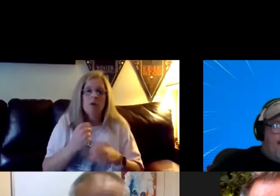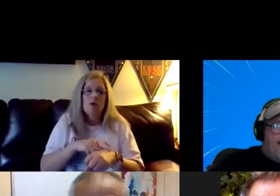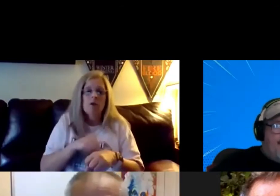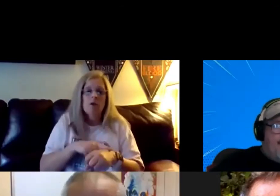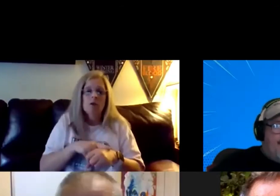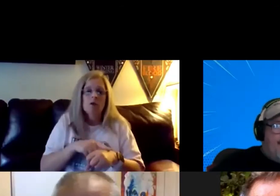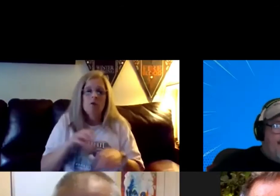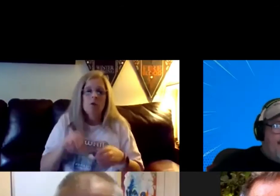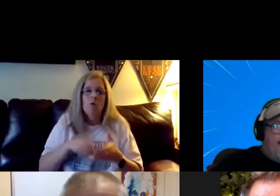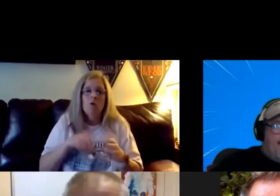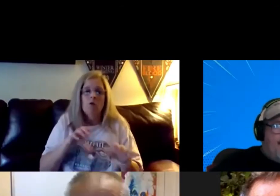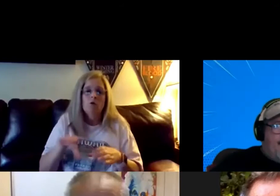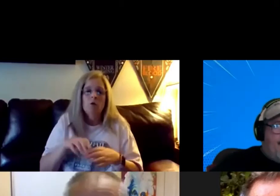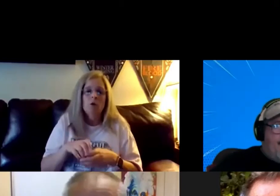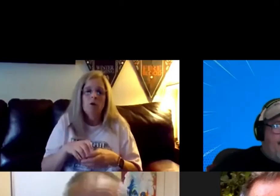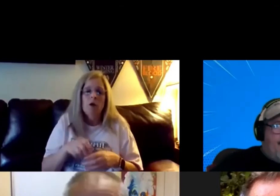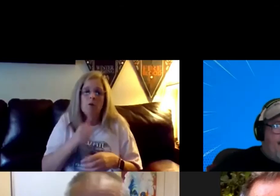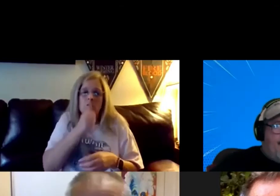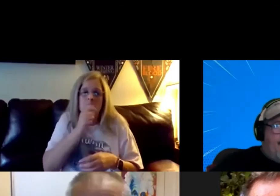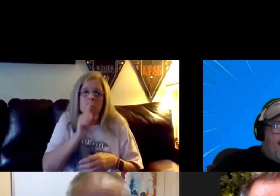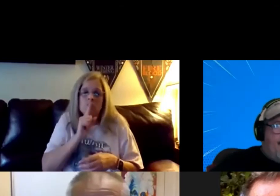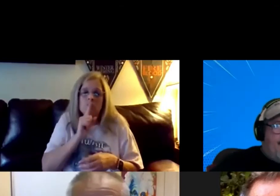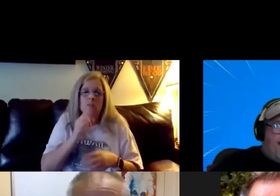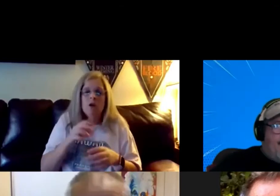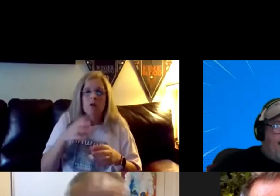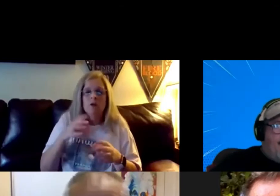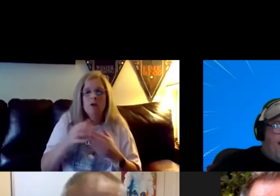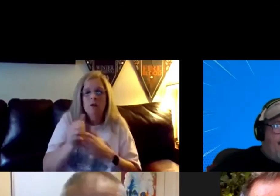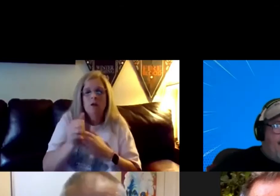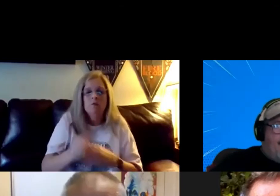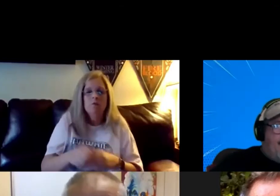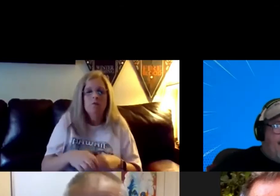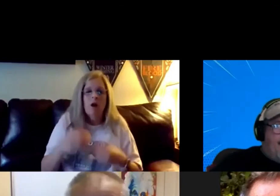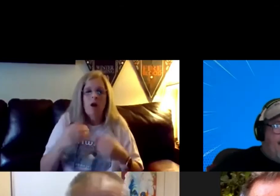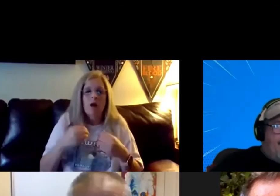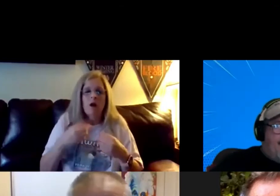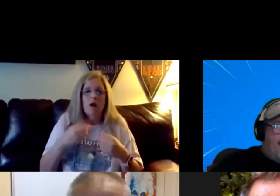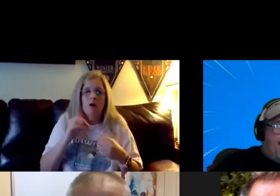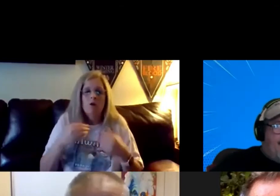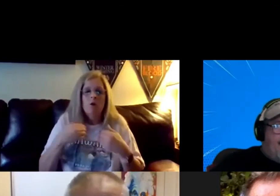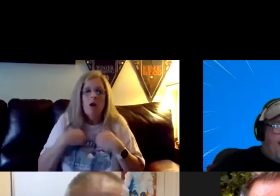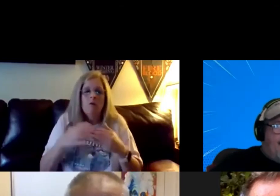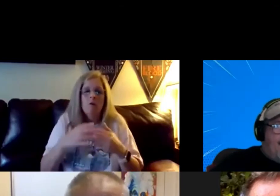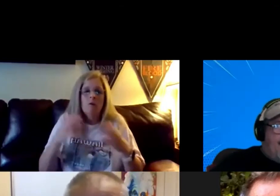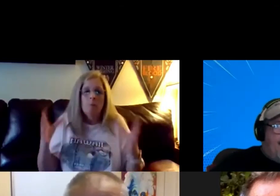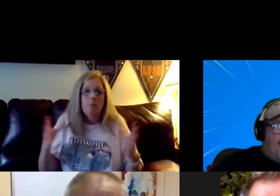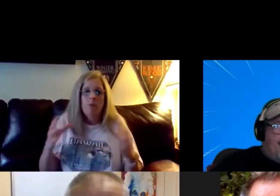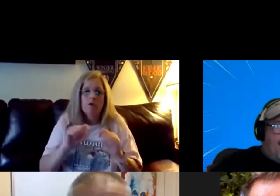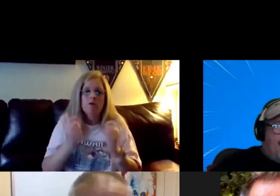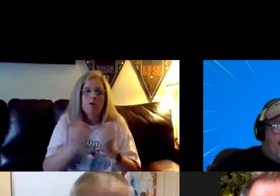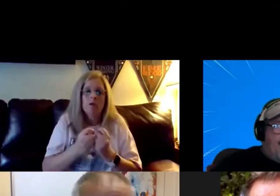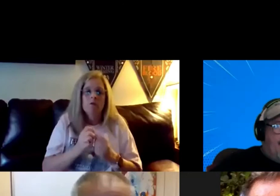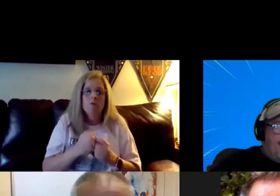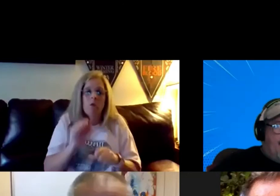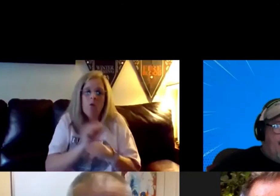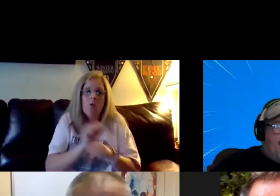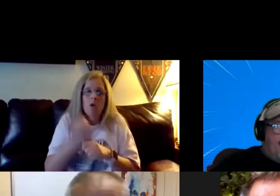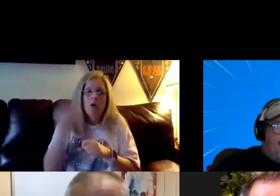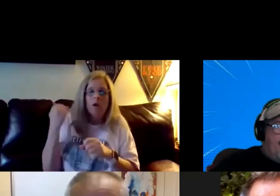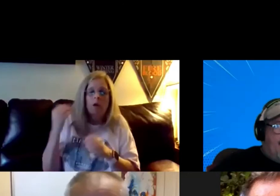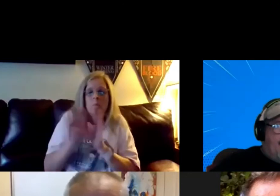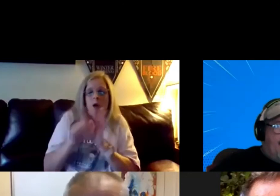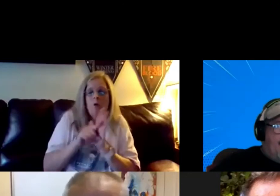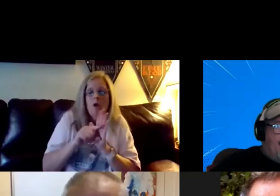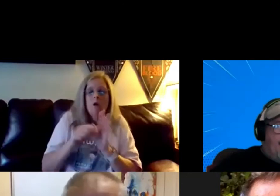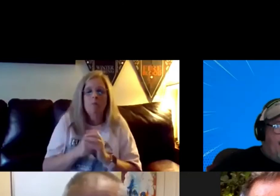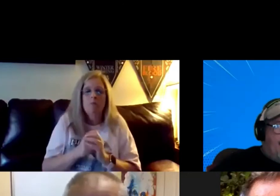sort of a silent leader. I do have a biggish team. And, you know, I sort of work in the background doing the